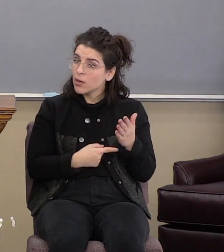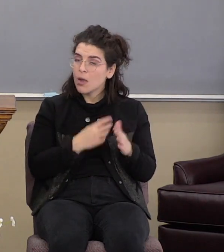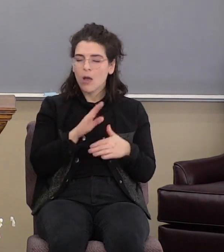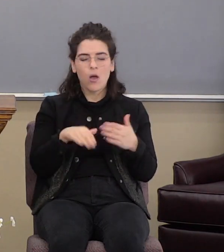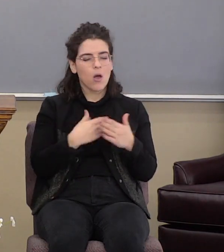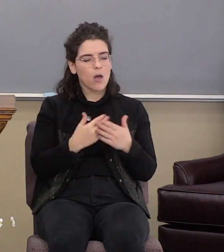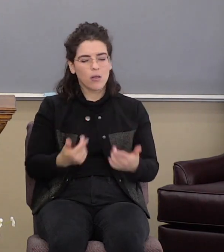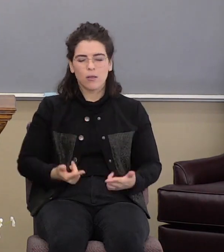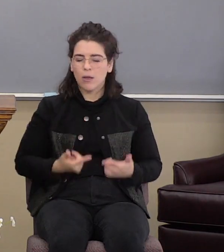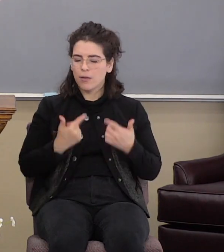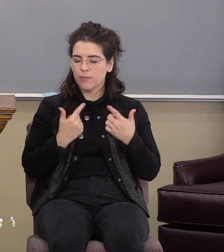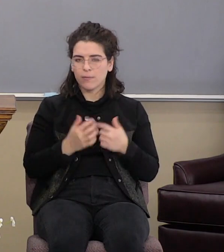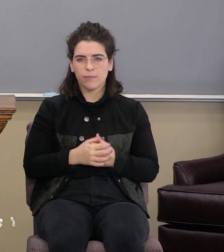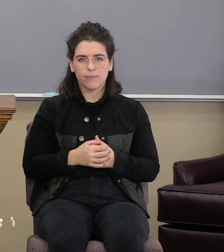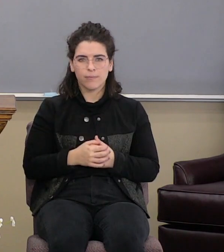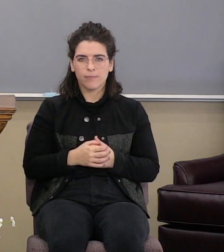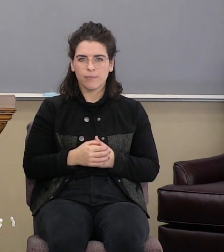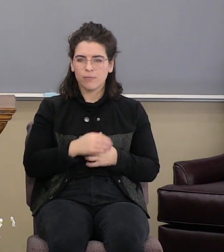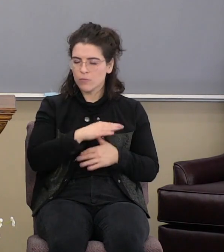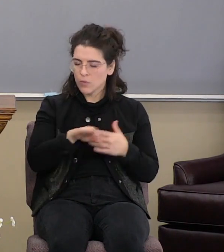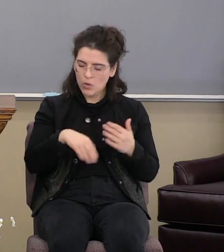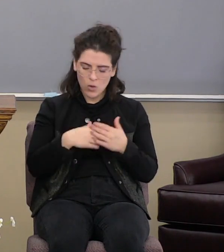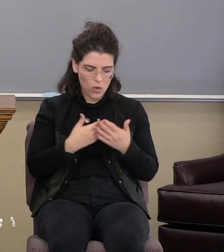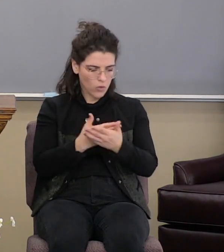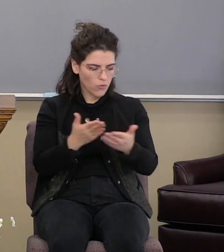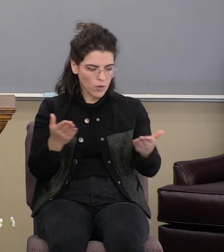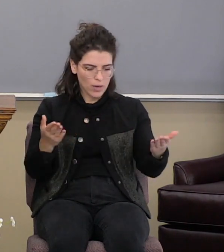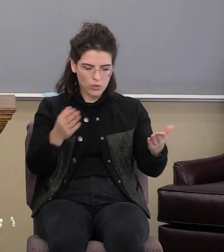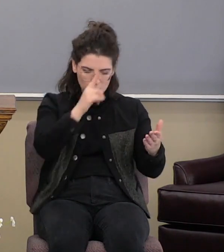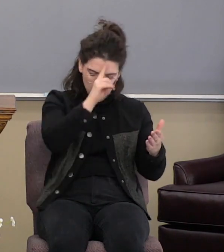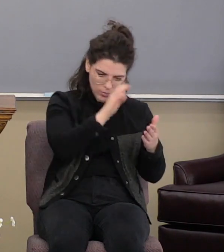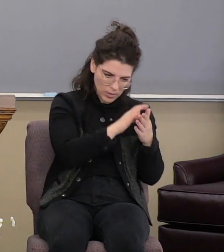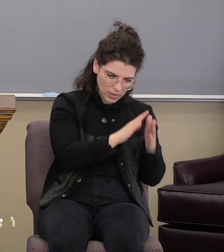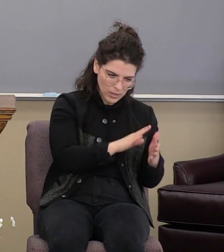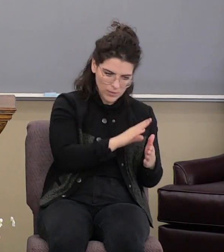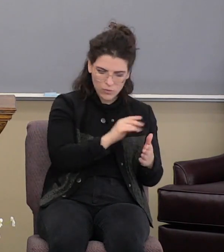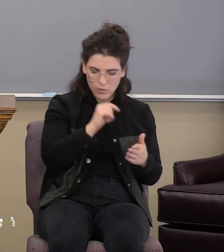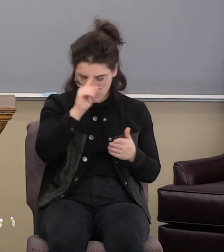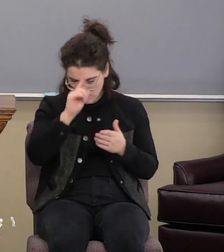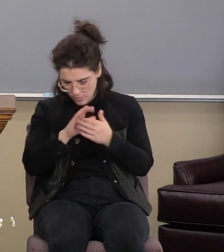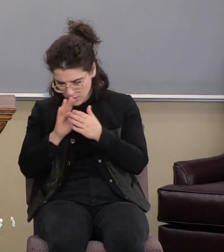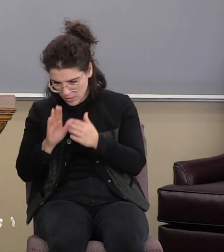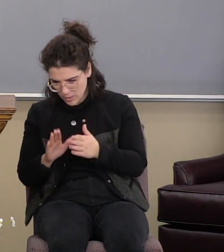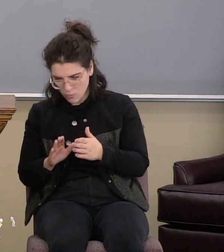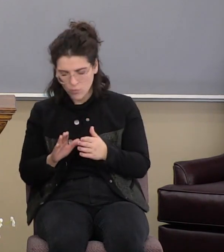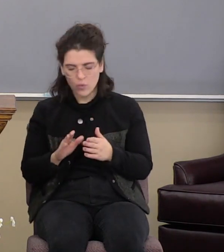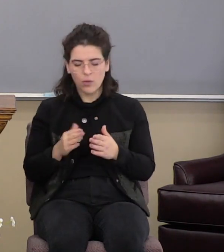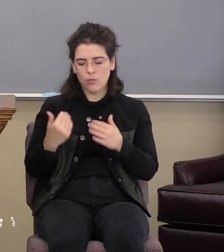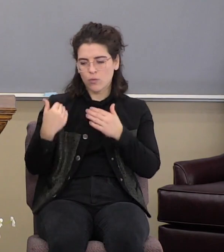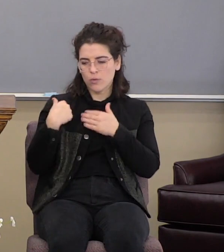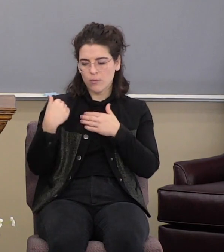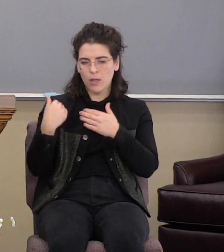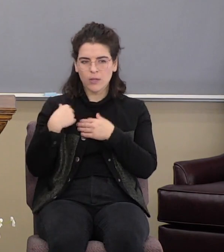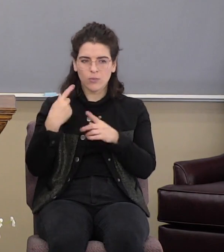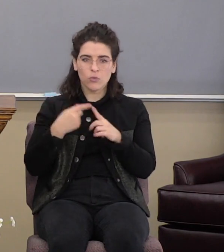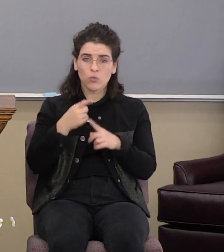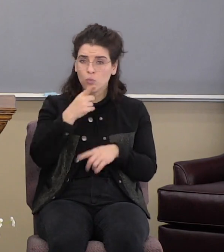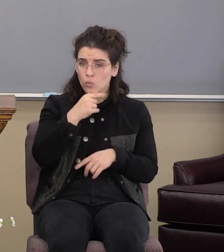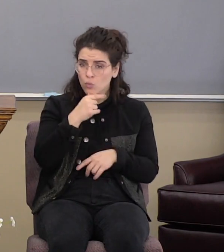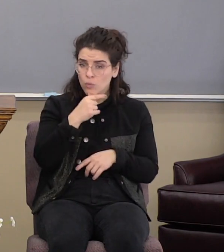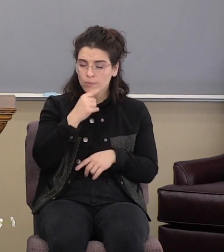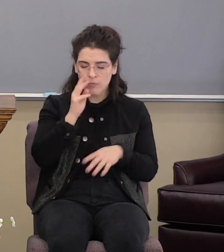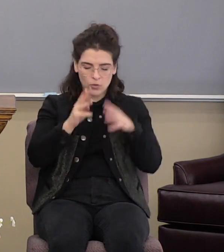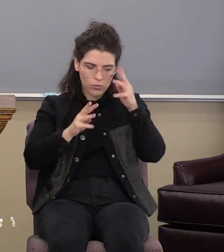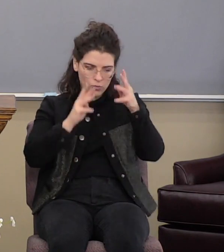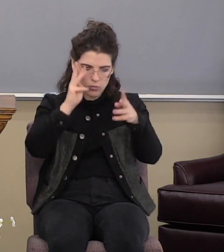All life. All creation, believer and unbeliever, is accountable and responsible to who? The